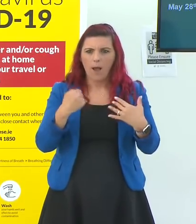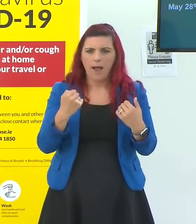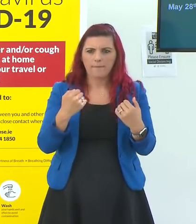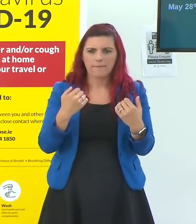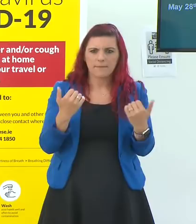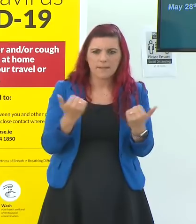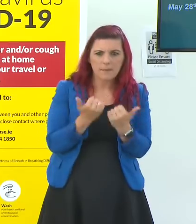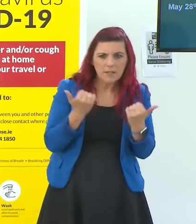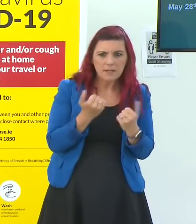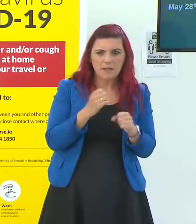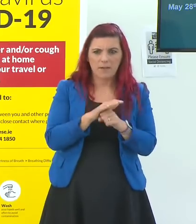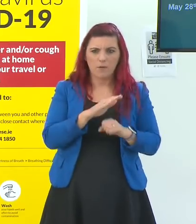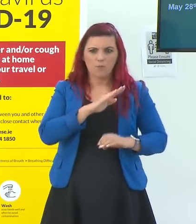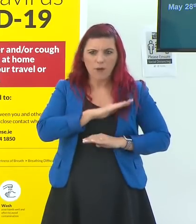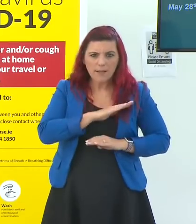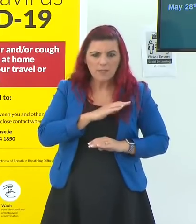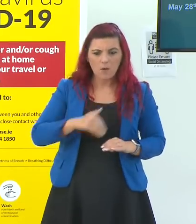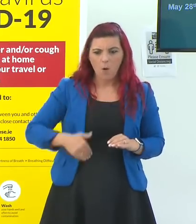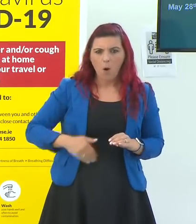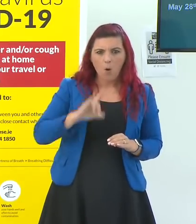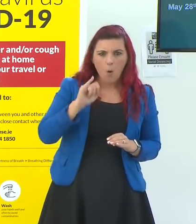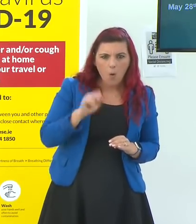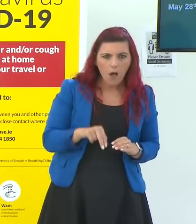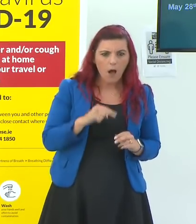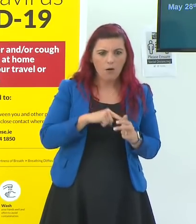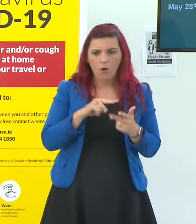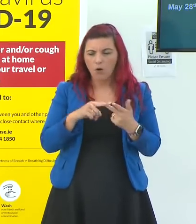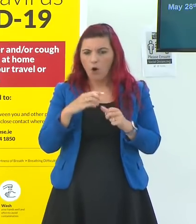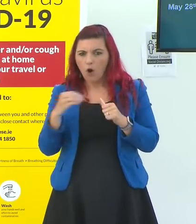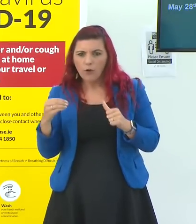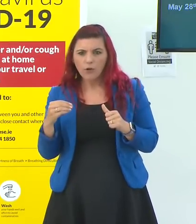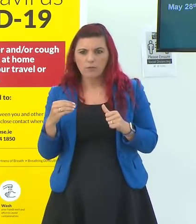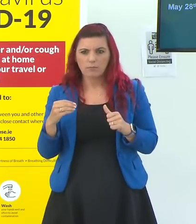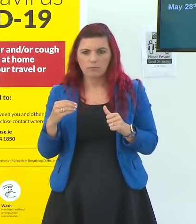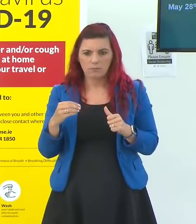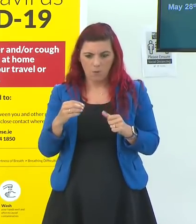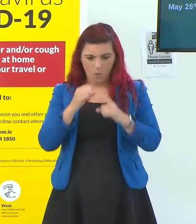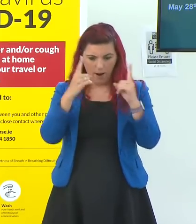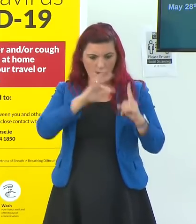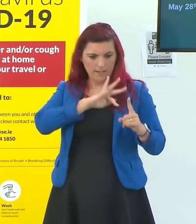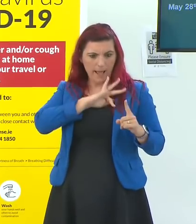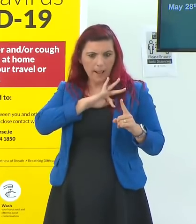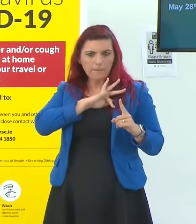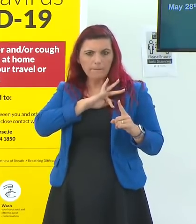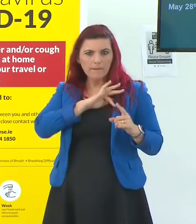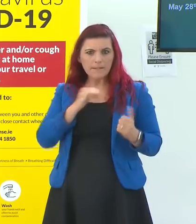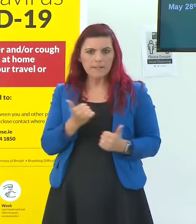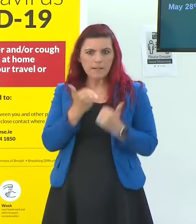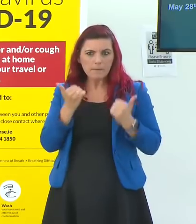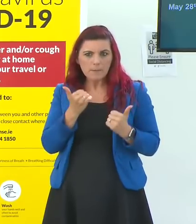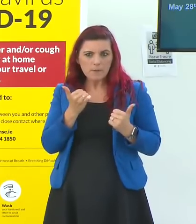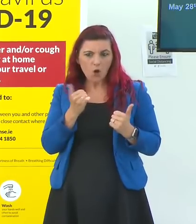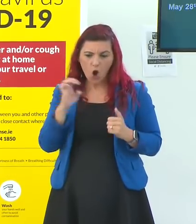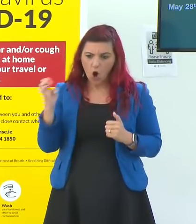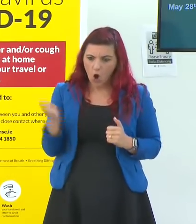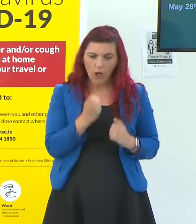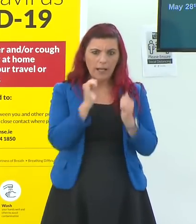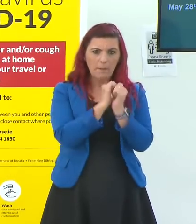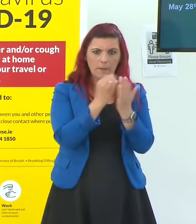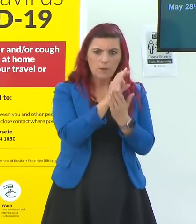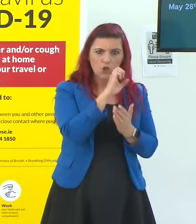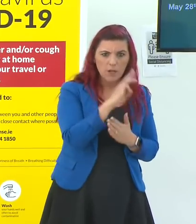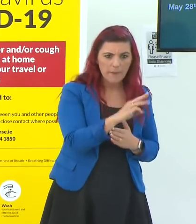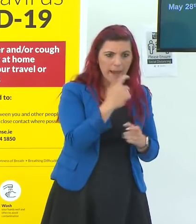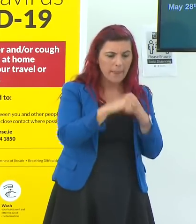be they breast, colon or otherwise, are aware of their symptoms, present early to general practitioners, and are referred at the